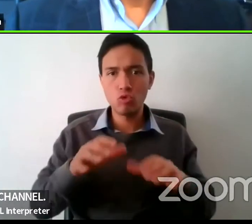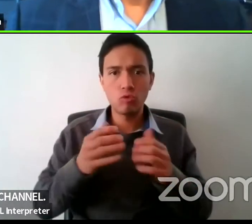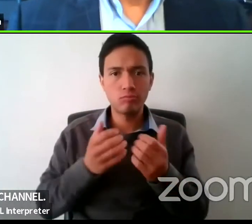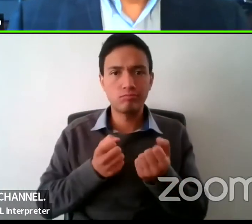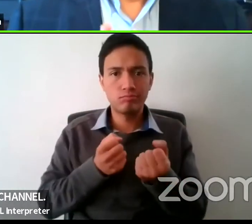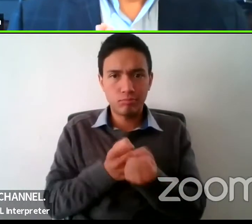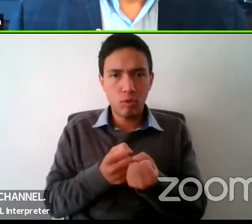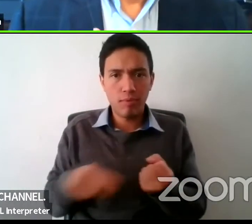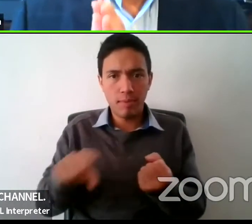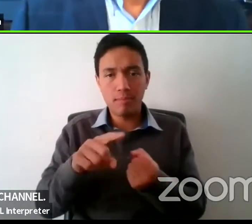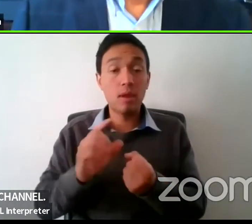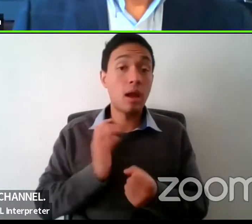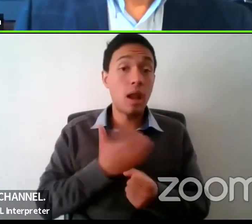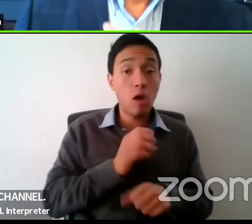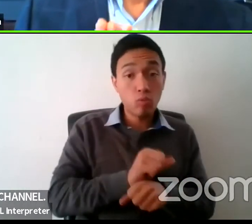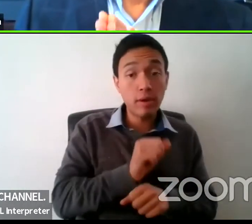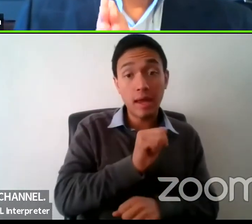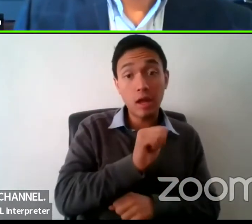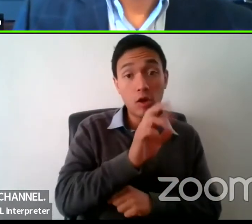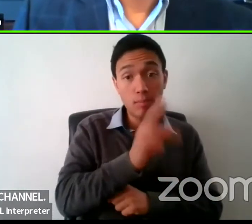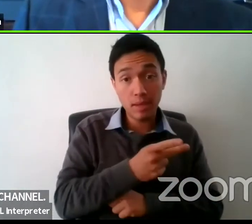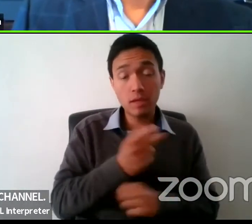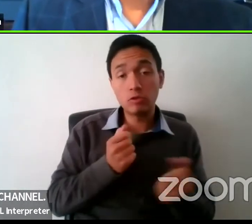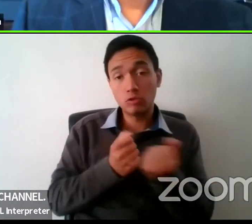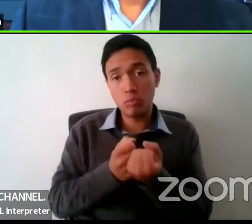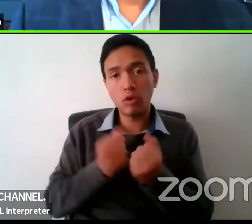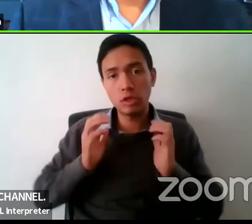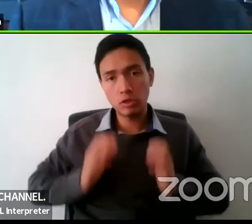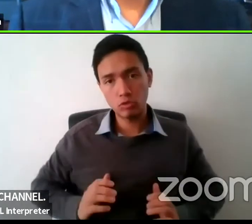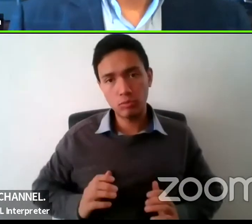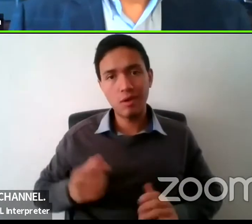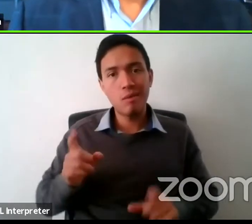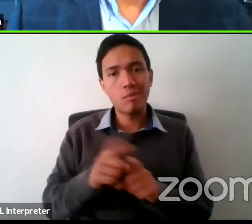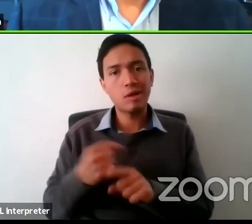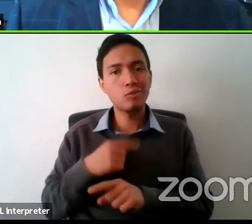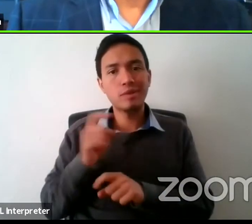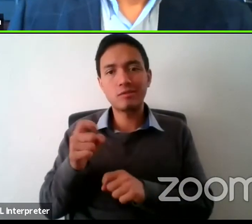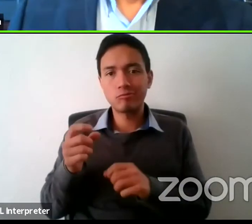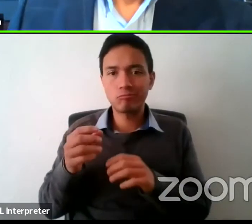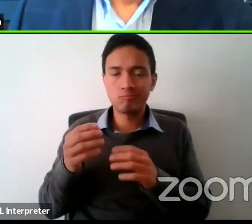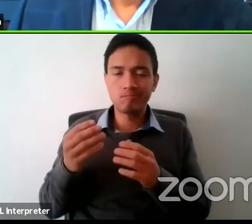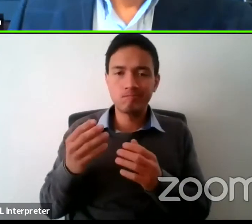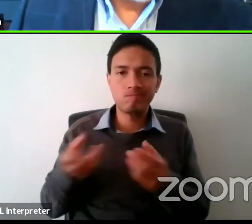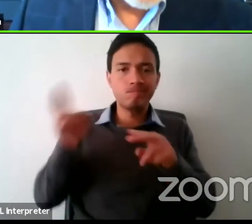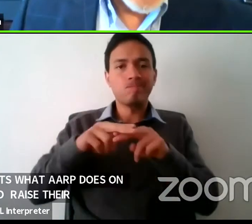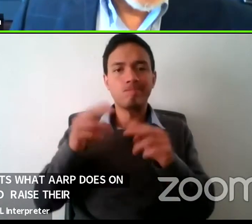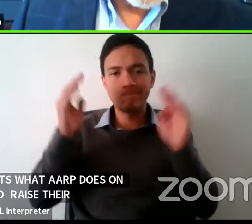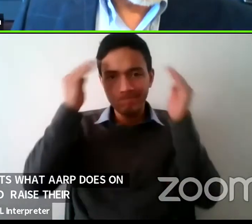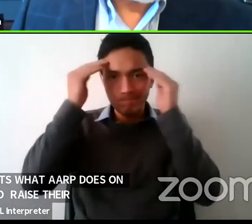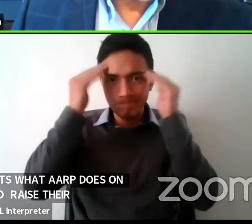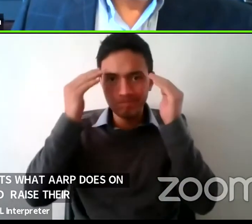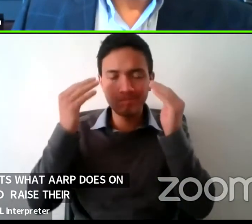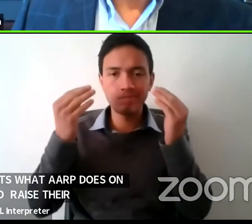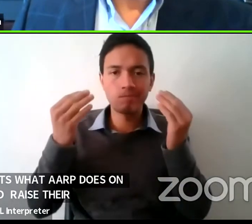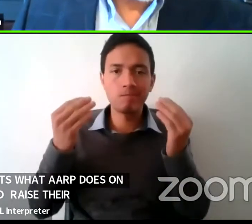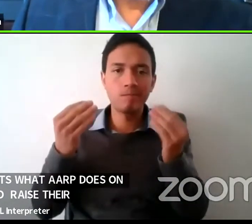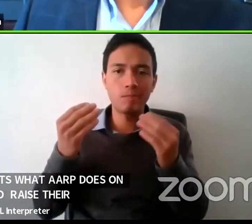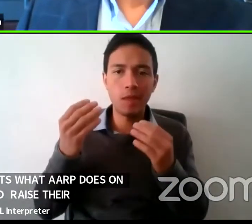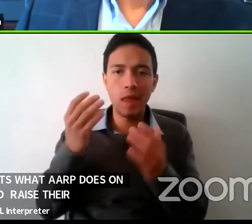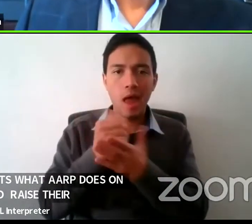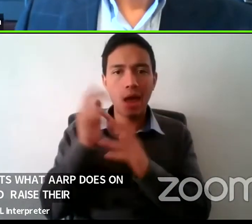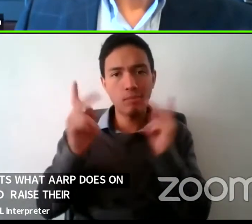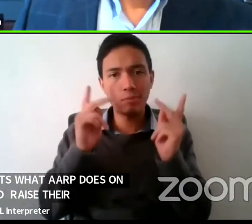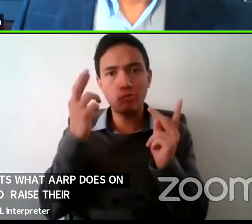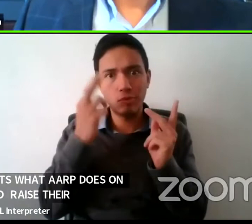side. And I believe we need to raise their awareness of availability of